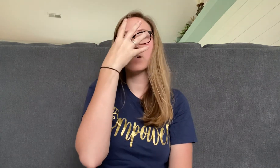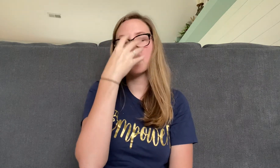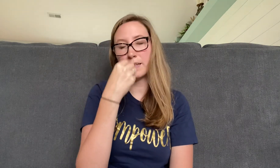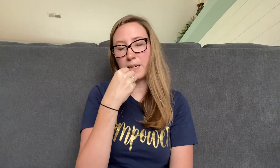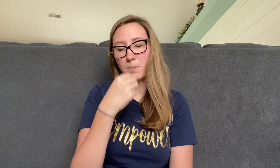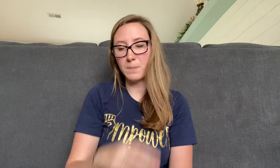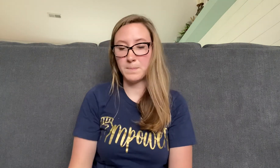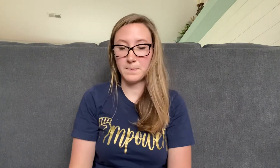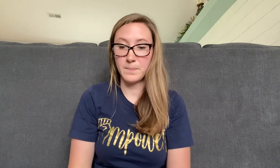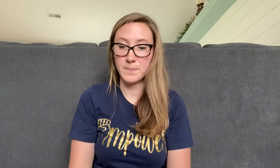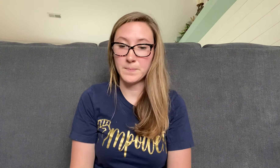sleep,